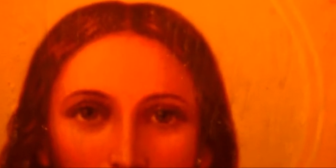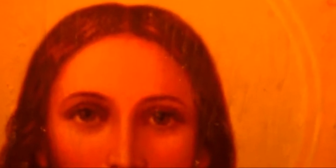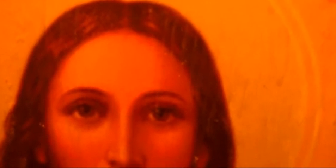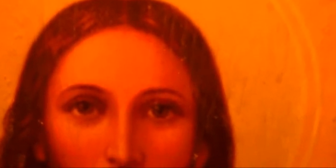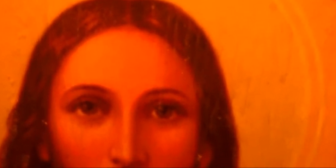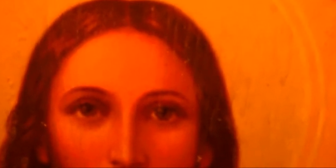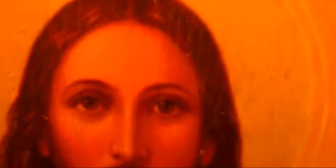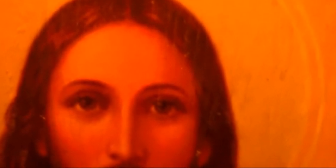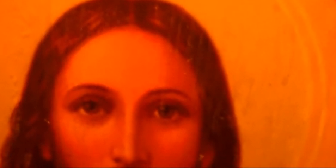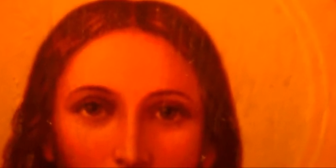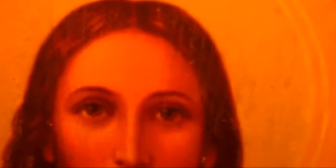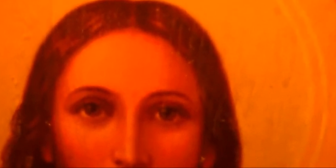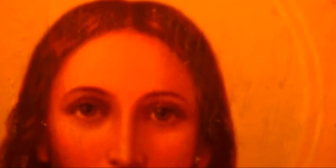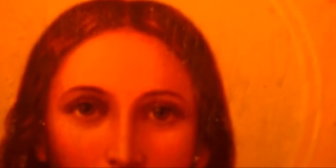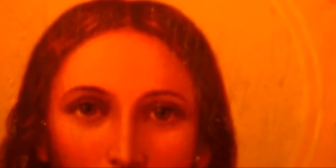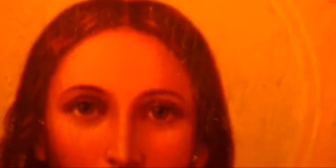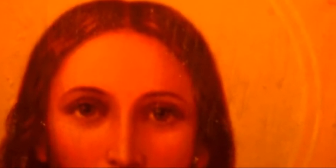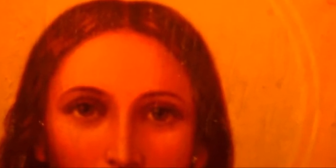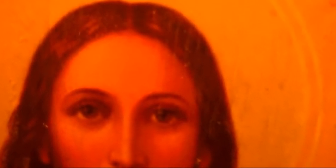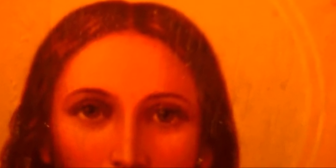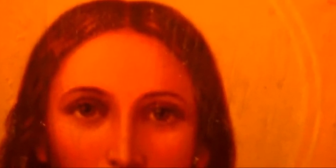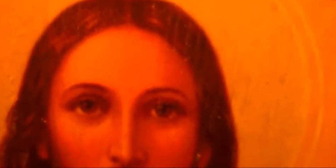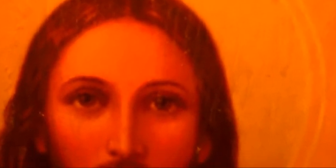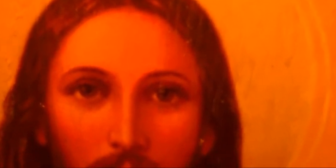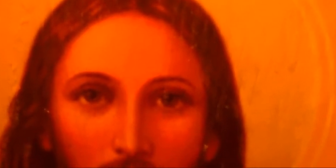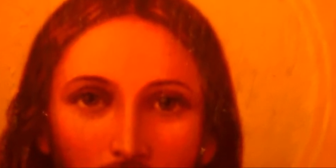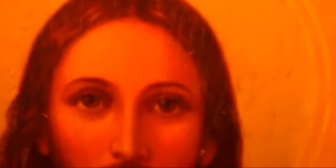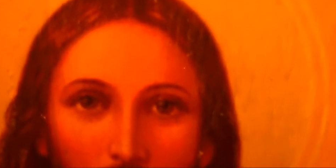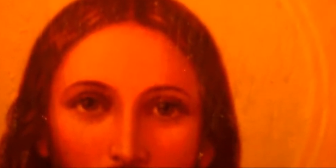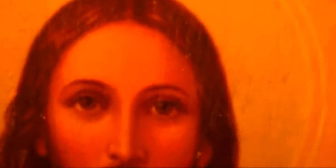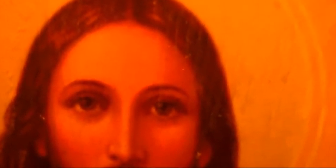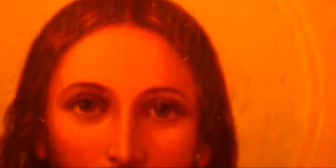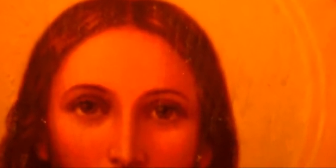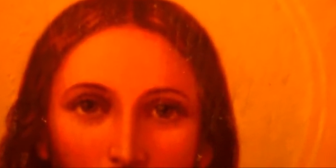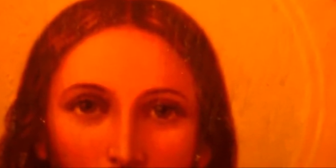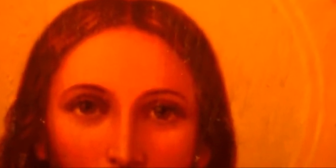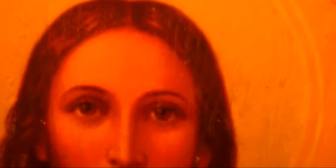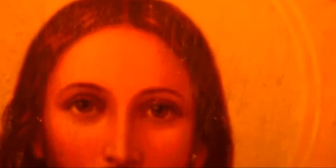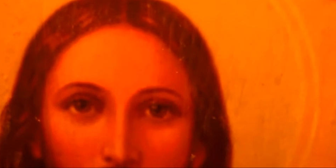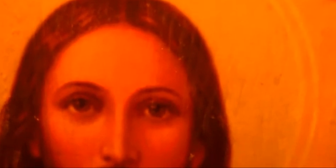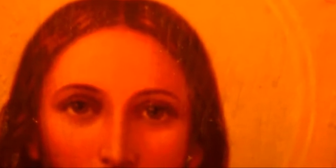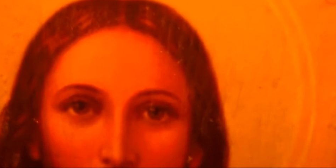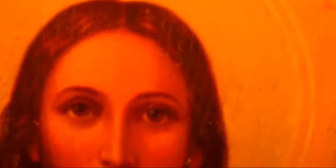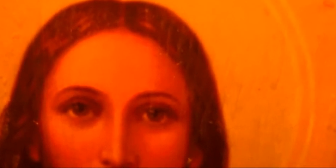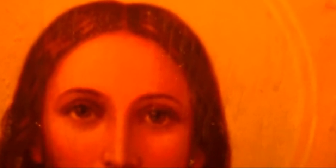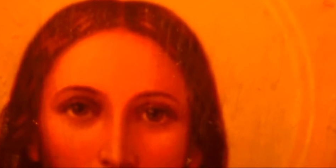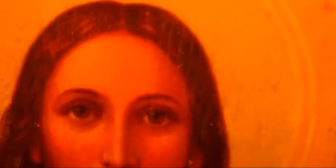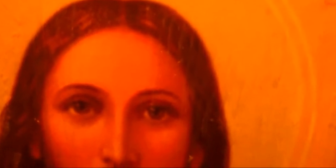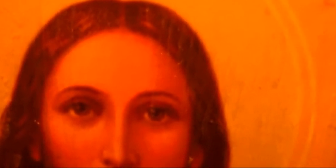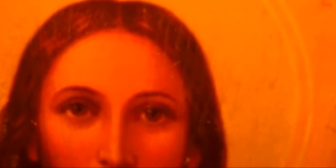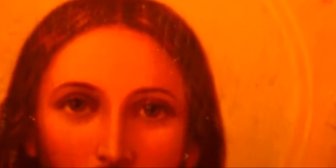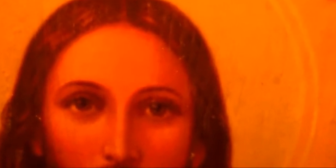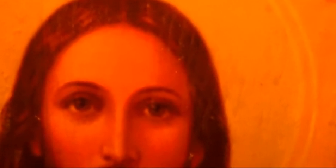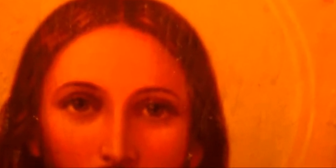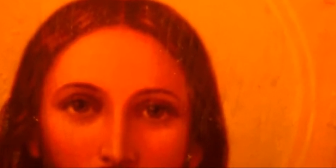immoral, or greedy, idolater, or slander, a drunkard, or a swindler. With such a person, do not even eat.